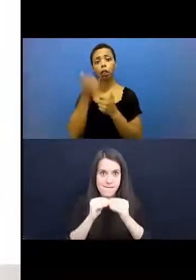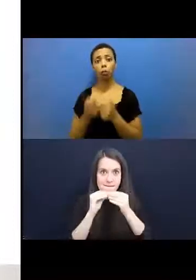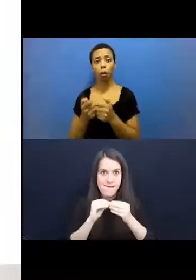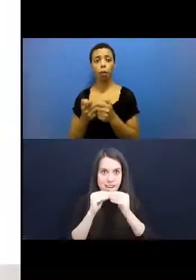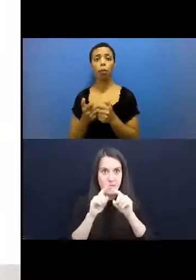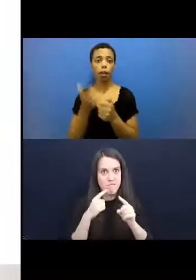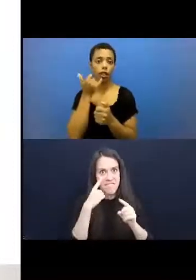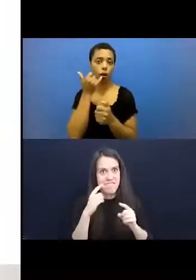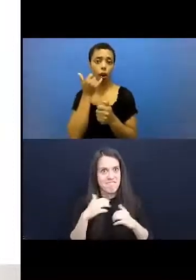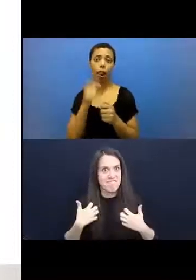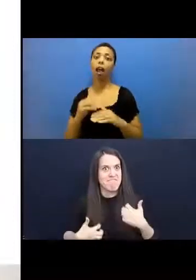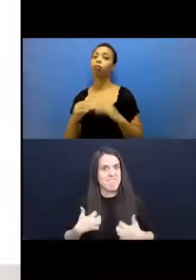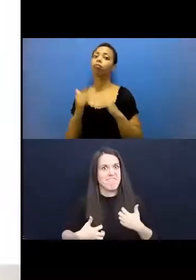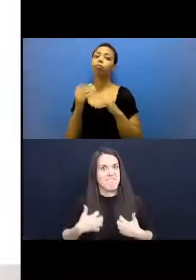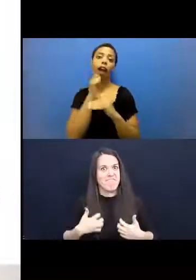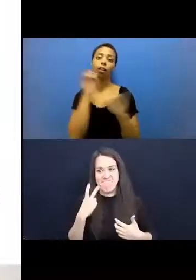exciting results so far.